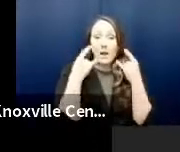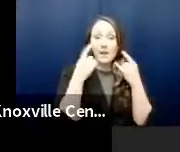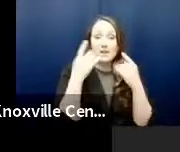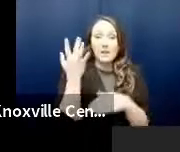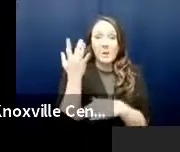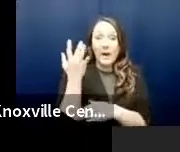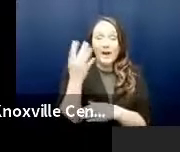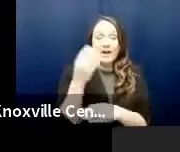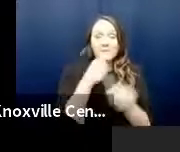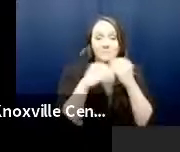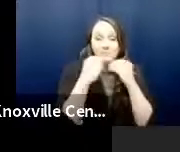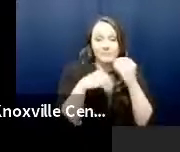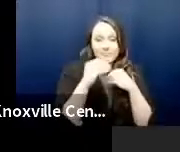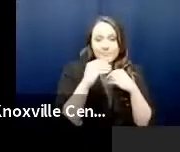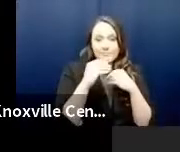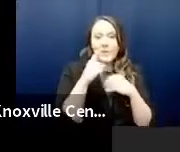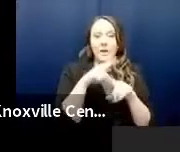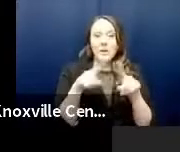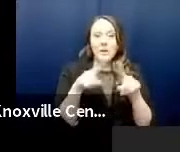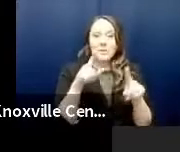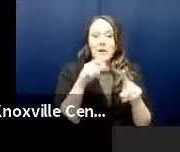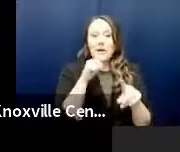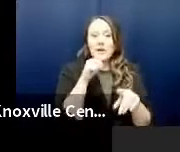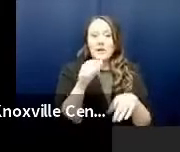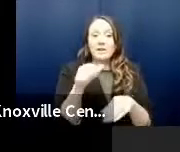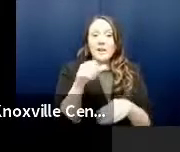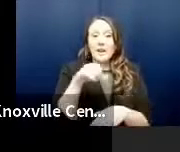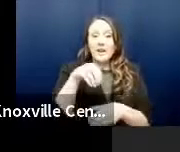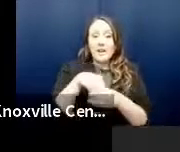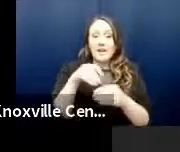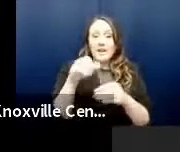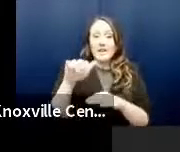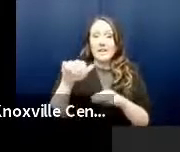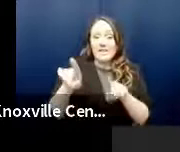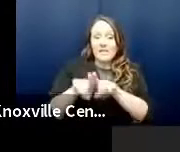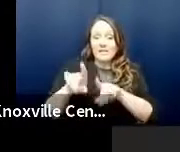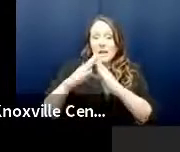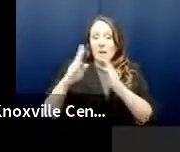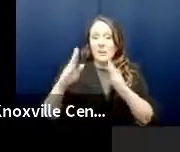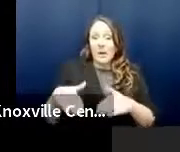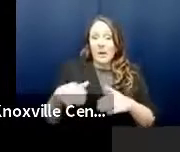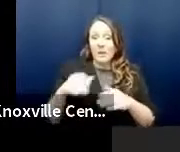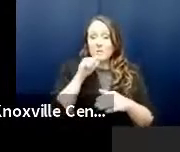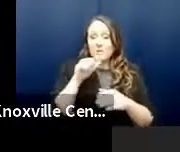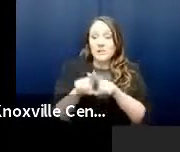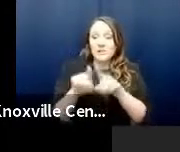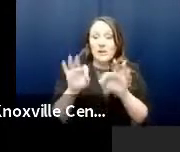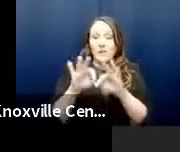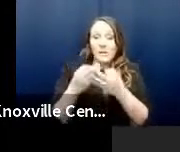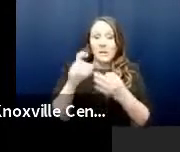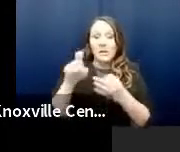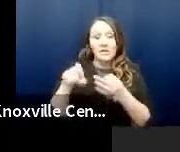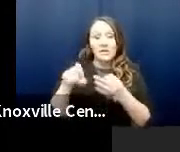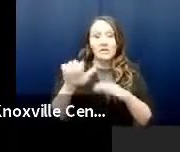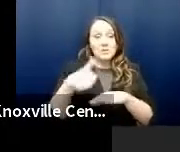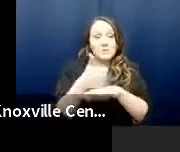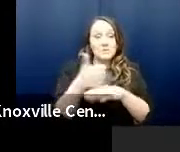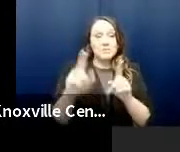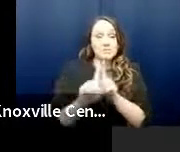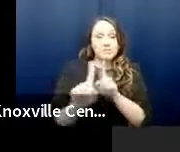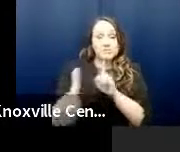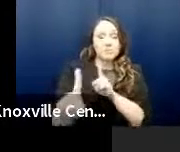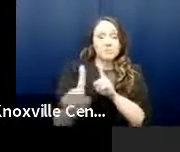since they are not in the same household, they should be set up at least 6 feet away from each other. You can see the man identified as